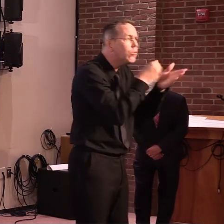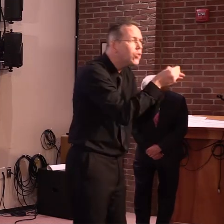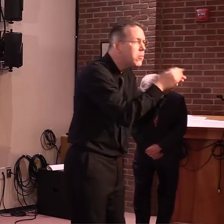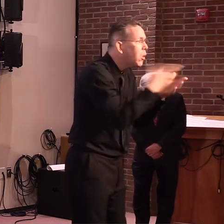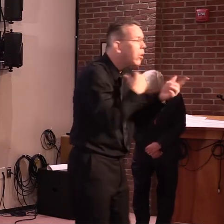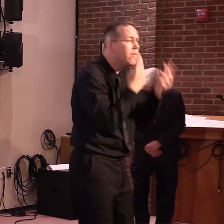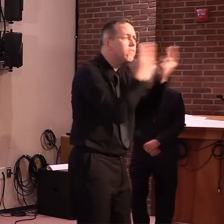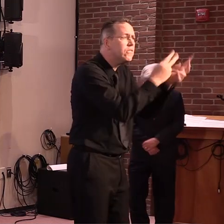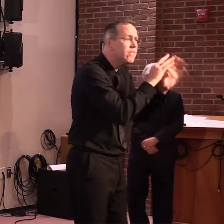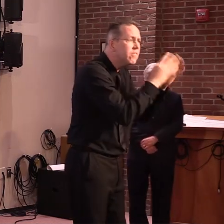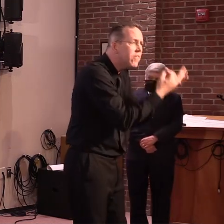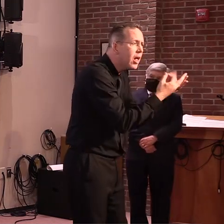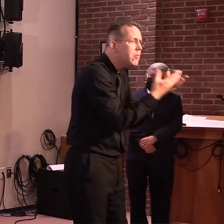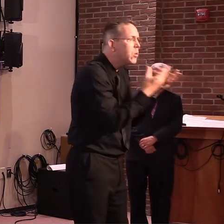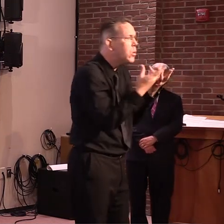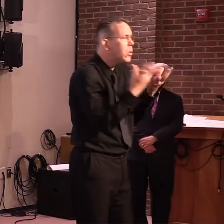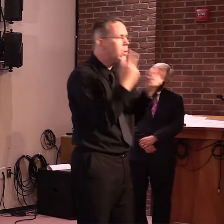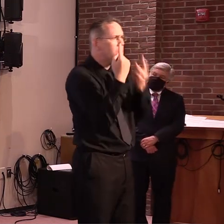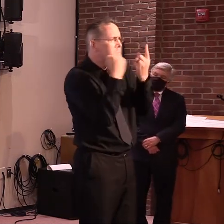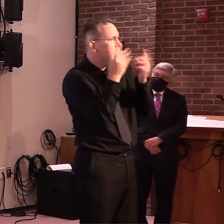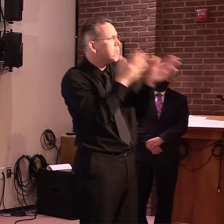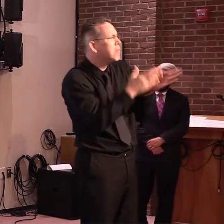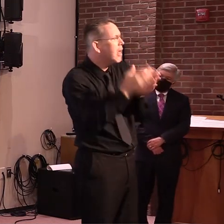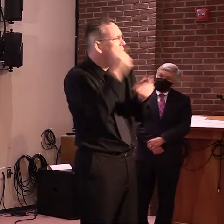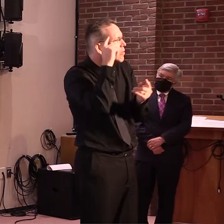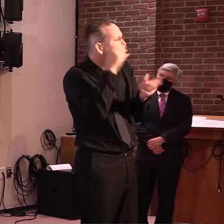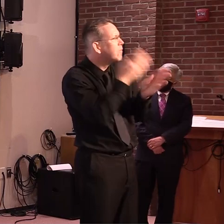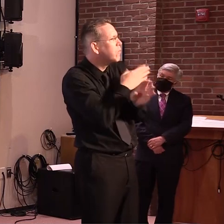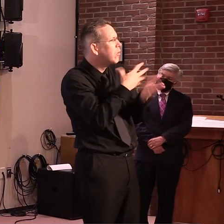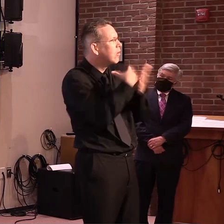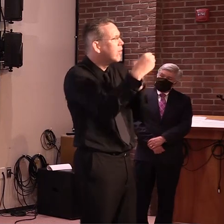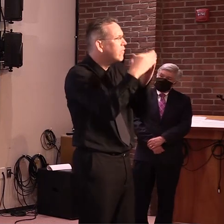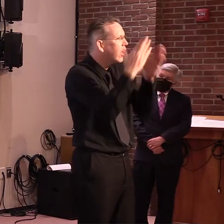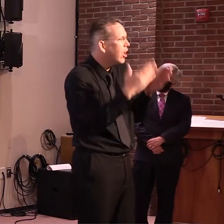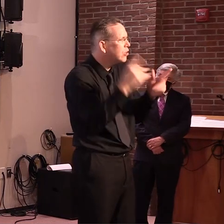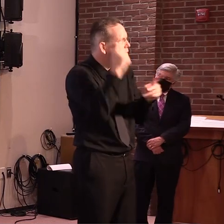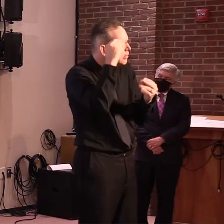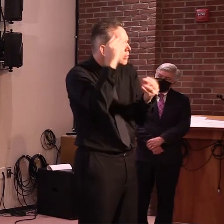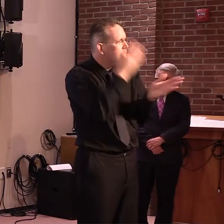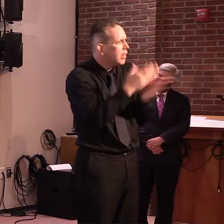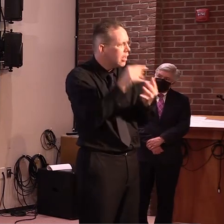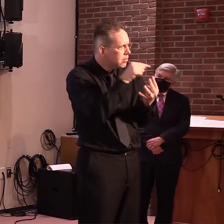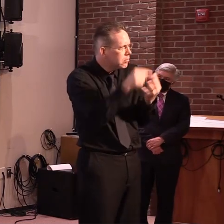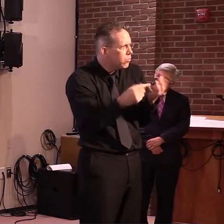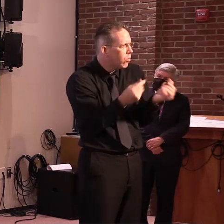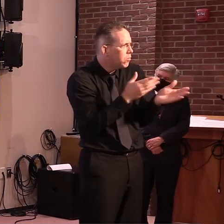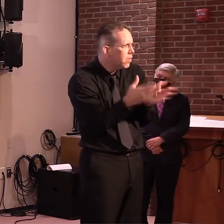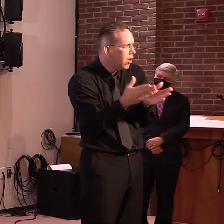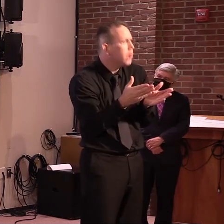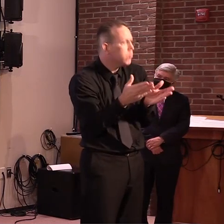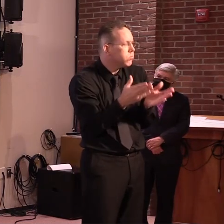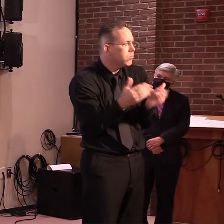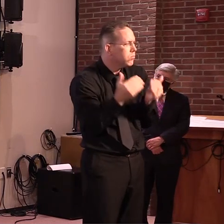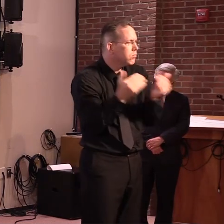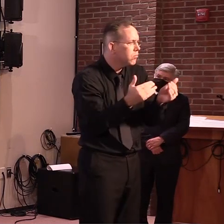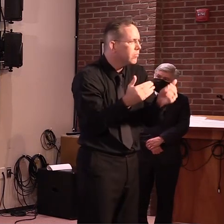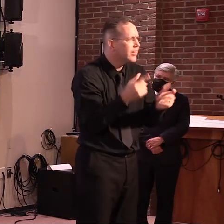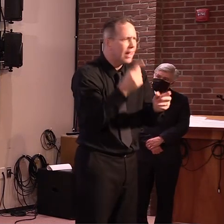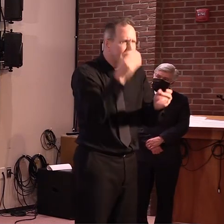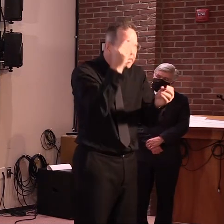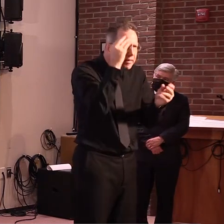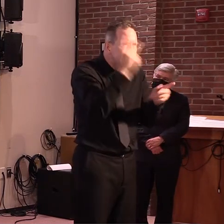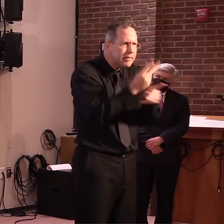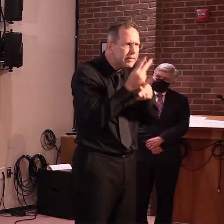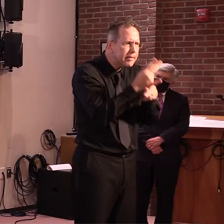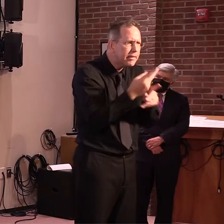data you were just talking about, think about the positivity rate of tests in the state. Think about the growth of new cases